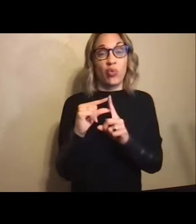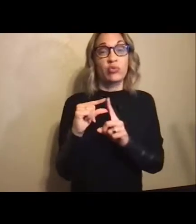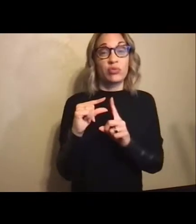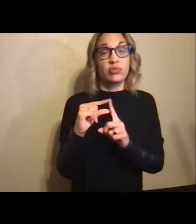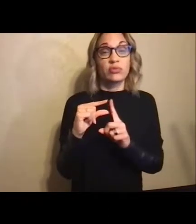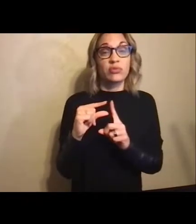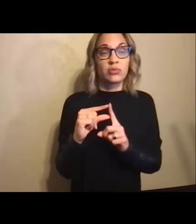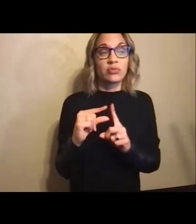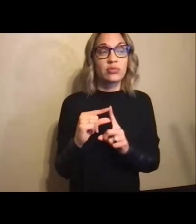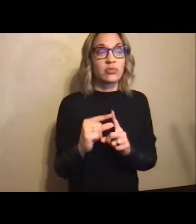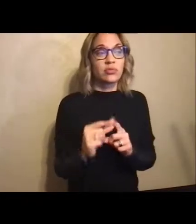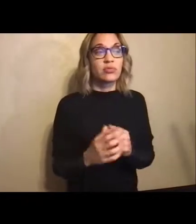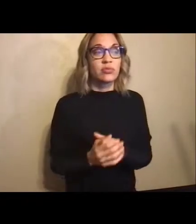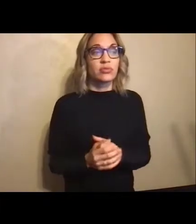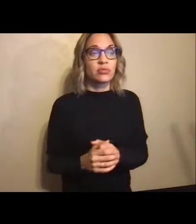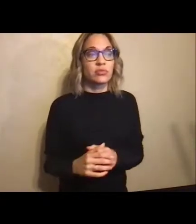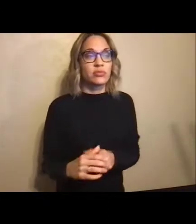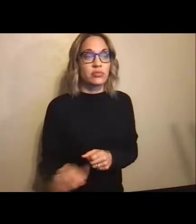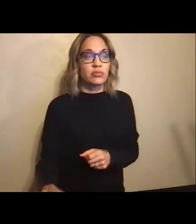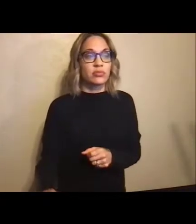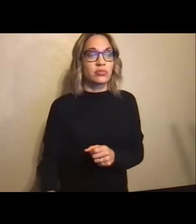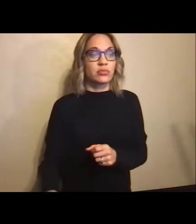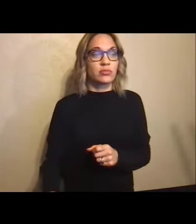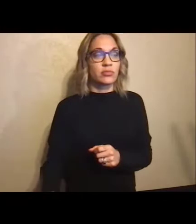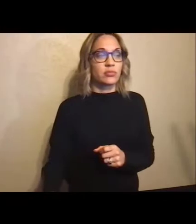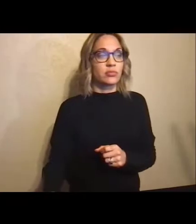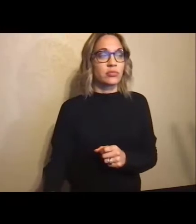you're trying to attain again.